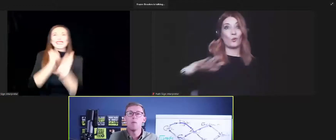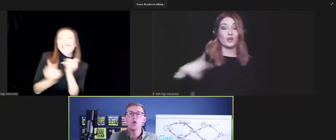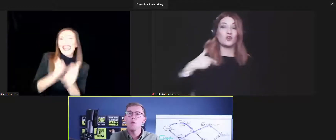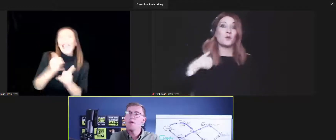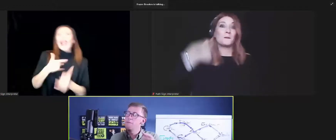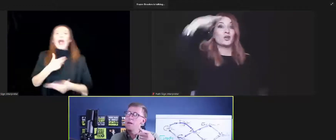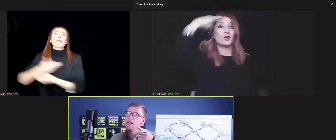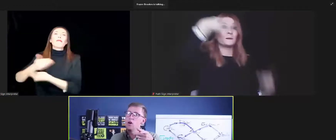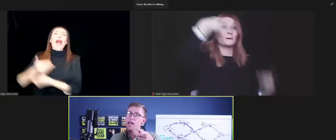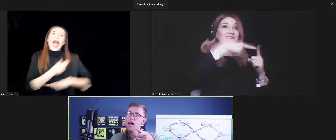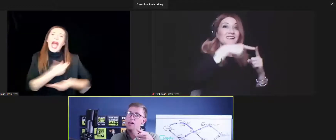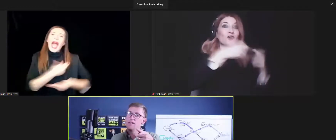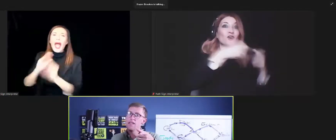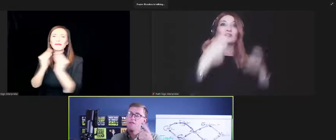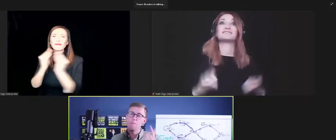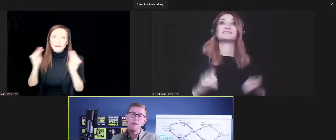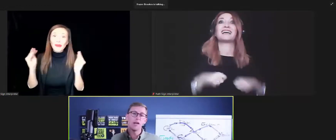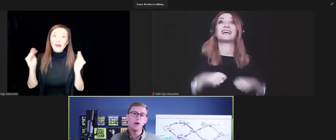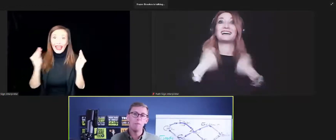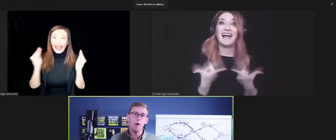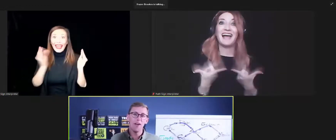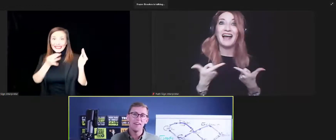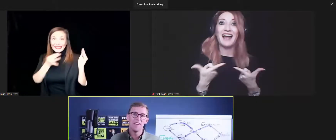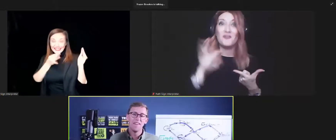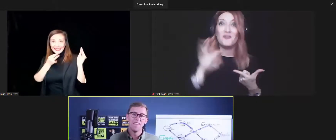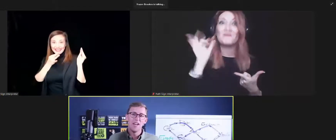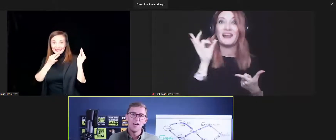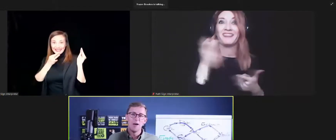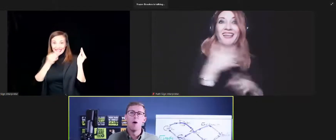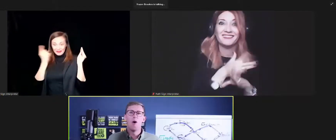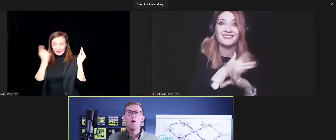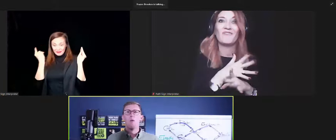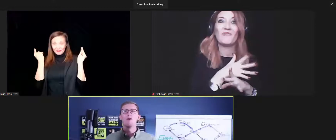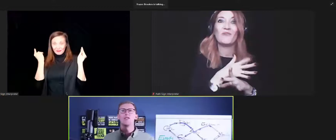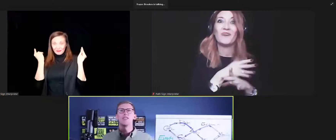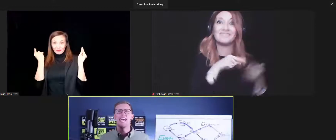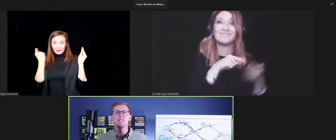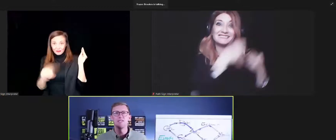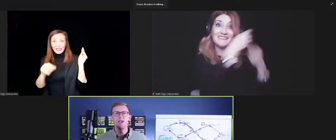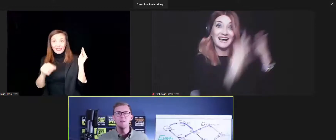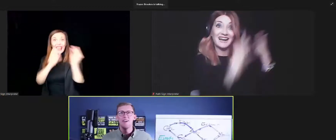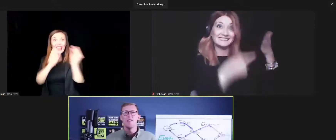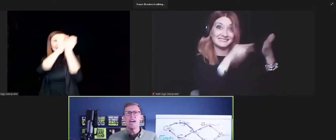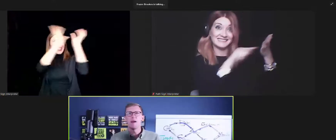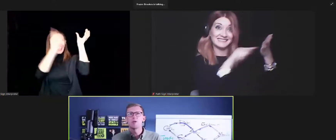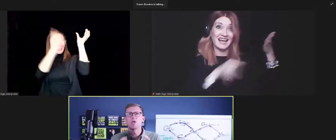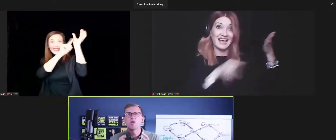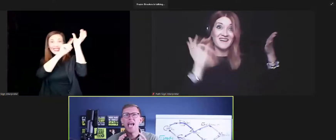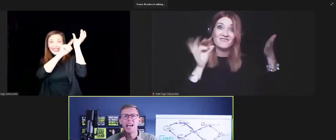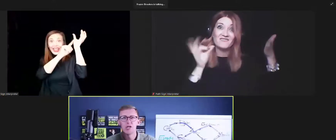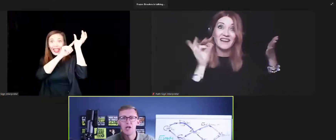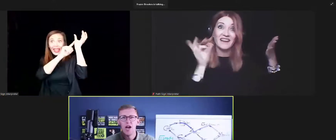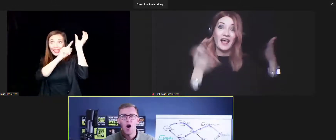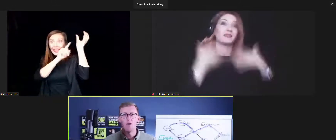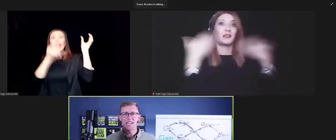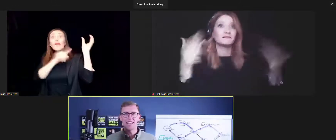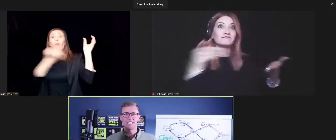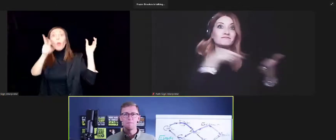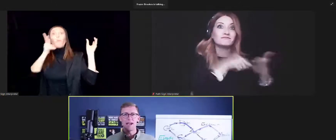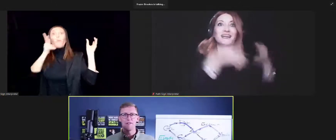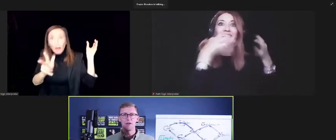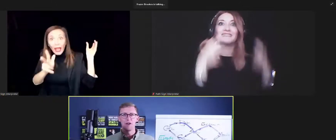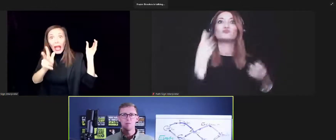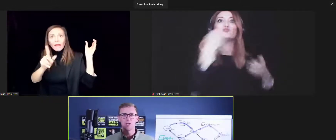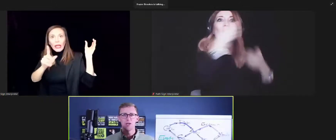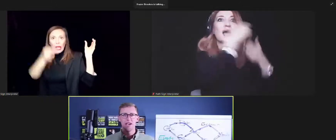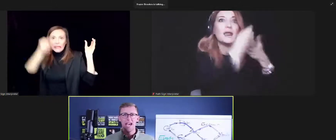they come true if you've been a good girl, if you've been a good boy. But what do the kids do? They obsess over getting the